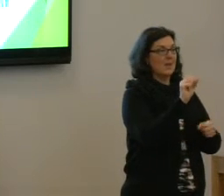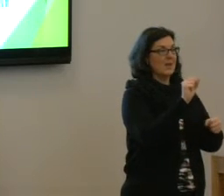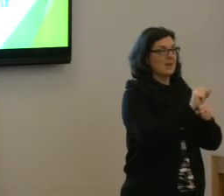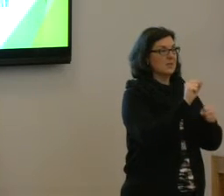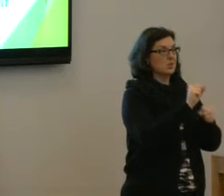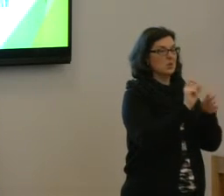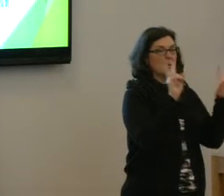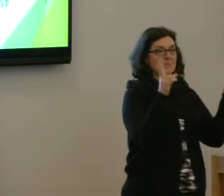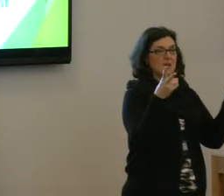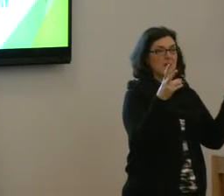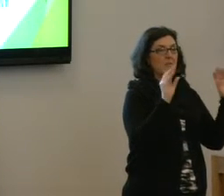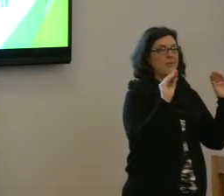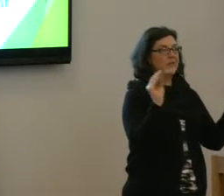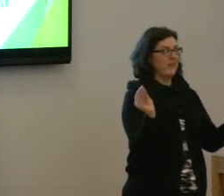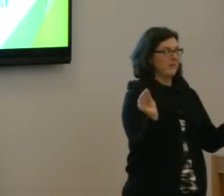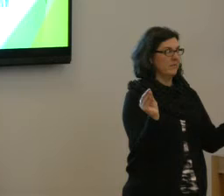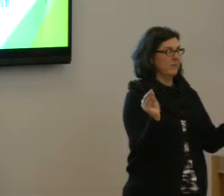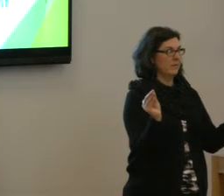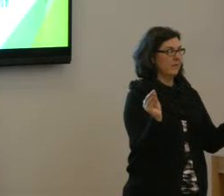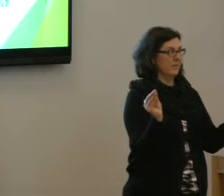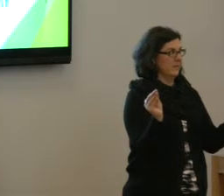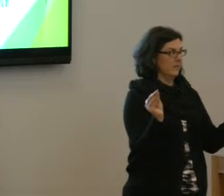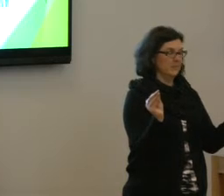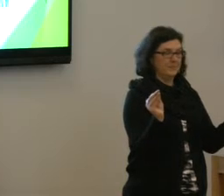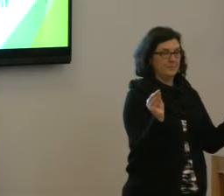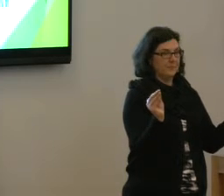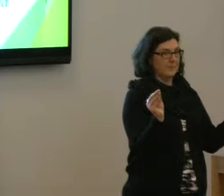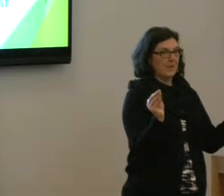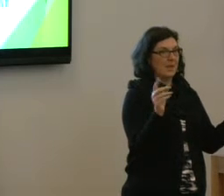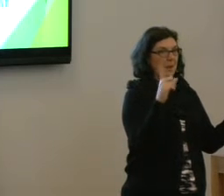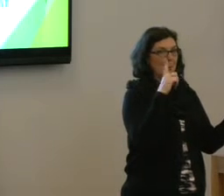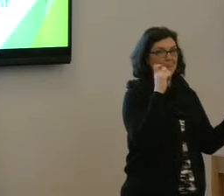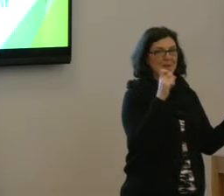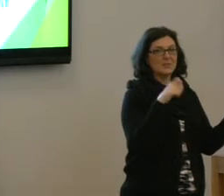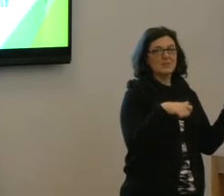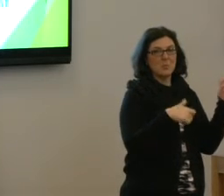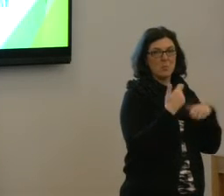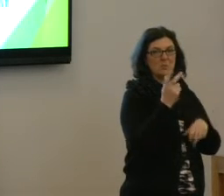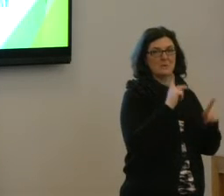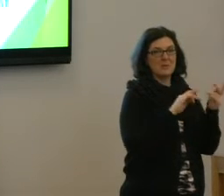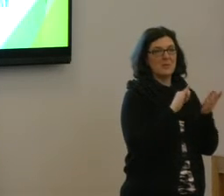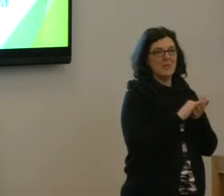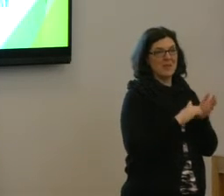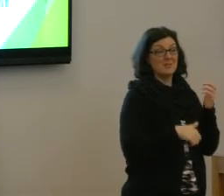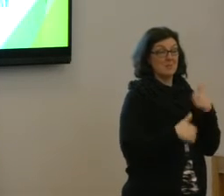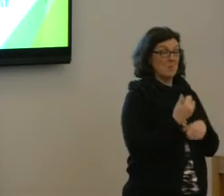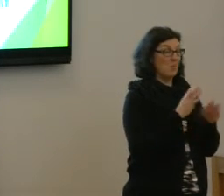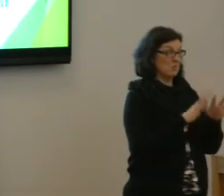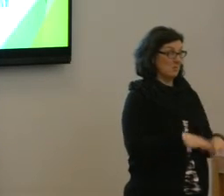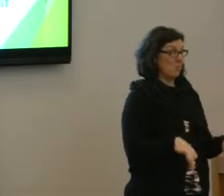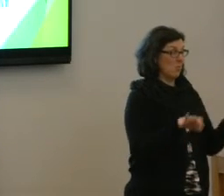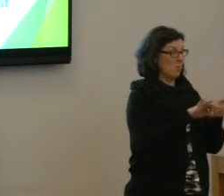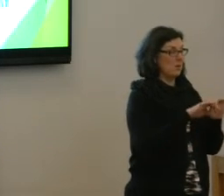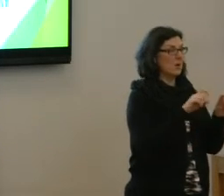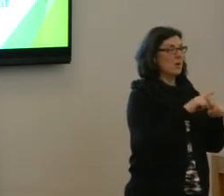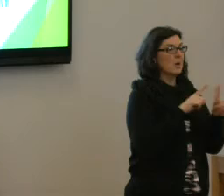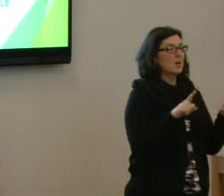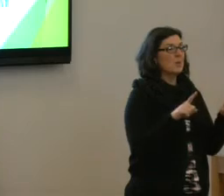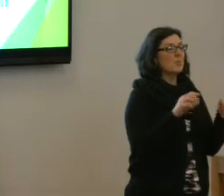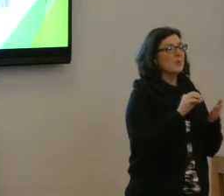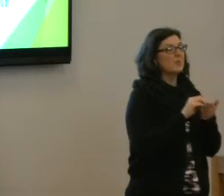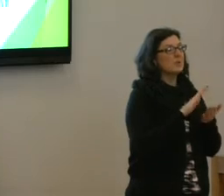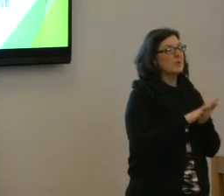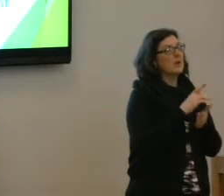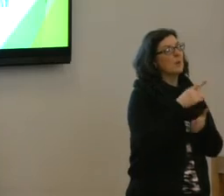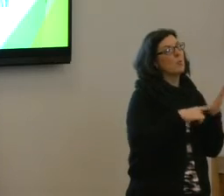title. Because that's what is most important for most of us. And just do that list of what do you consider to be